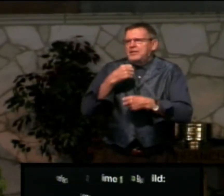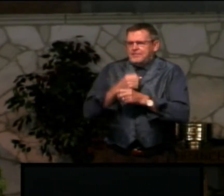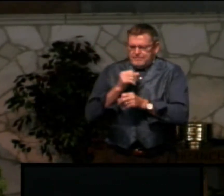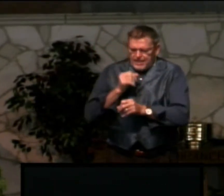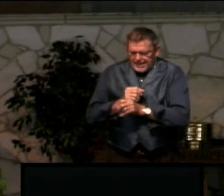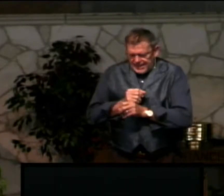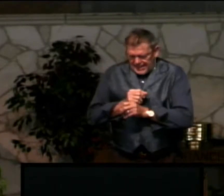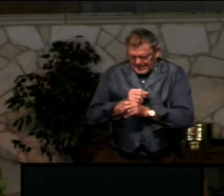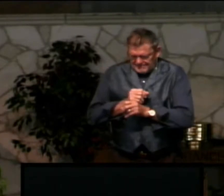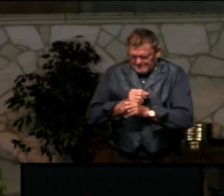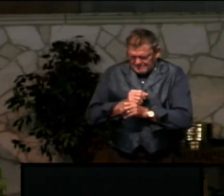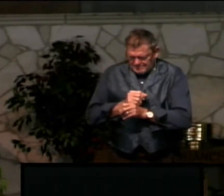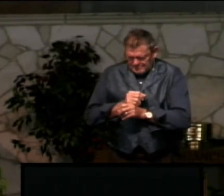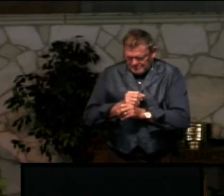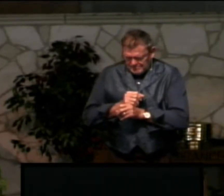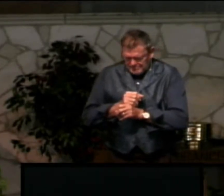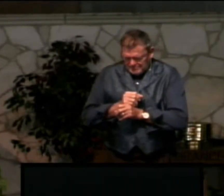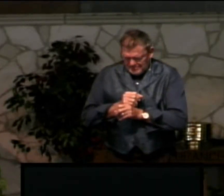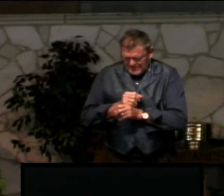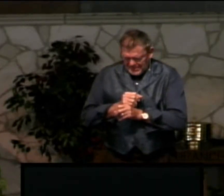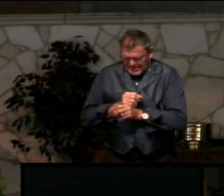Vow making.